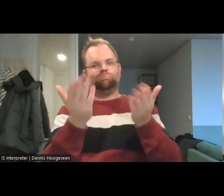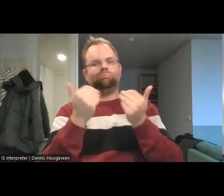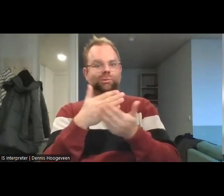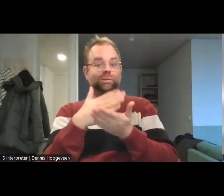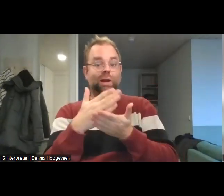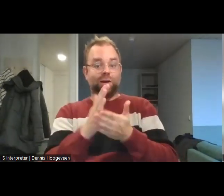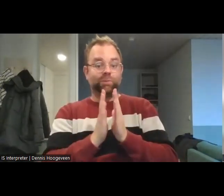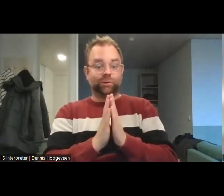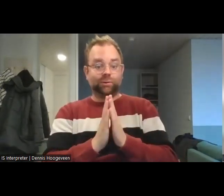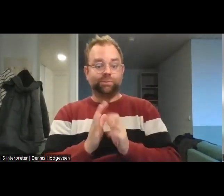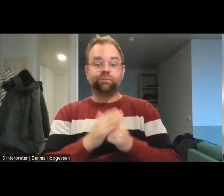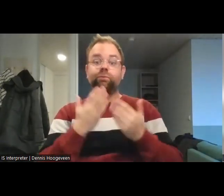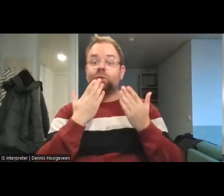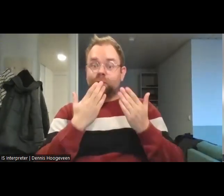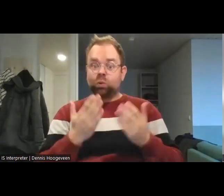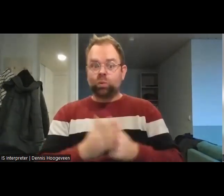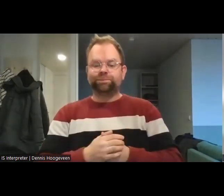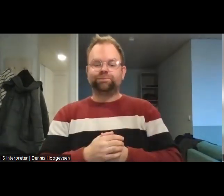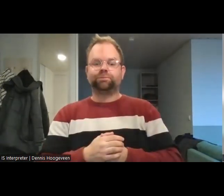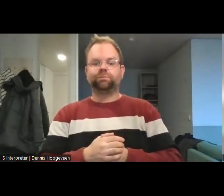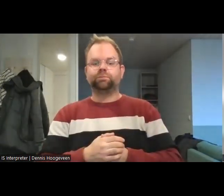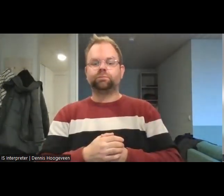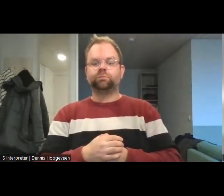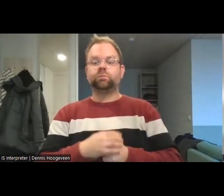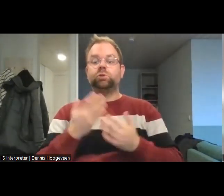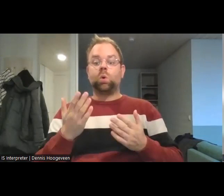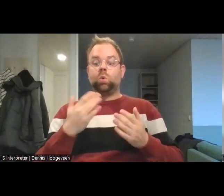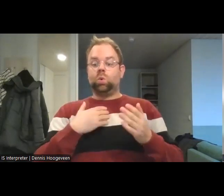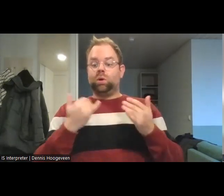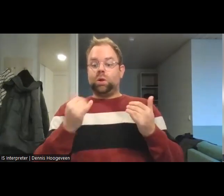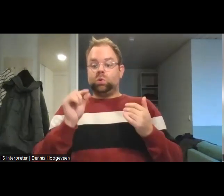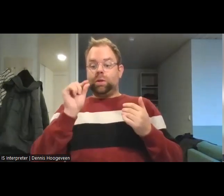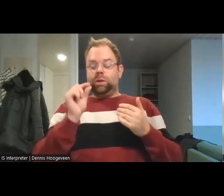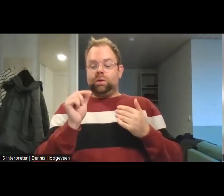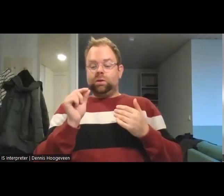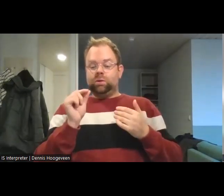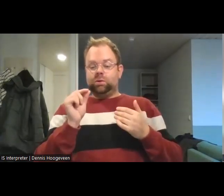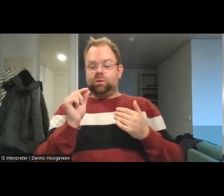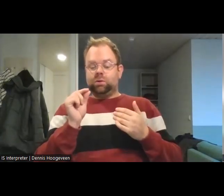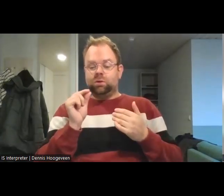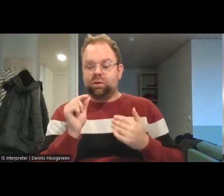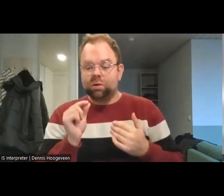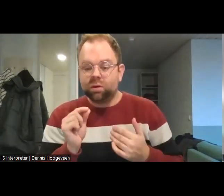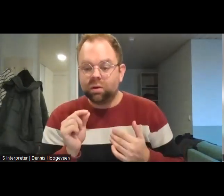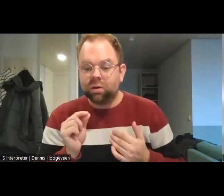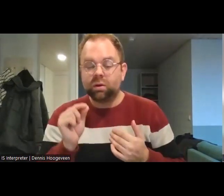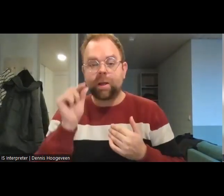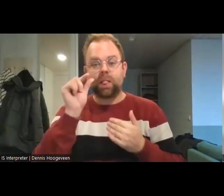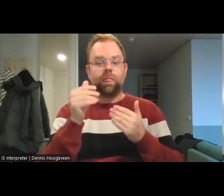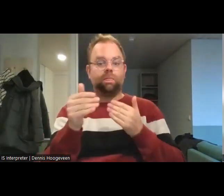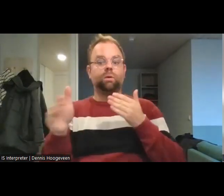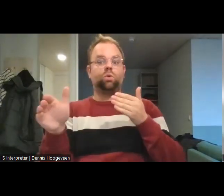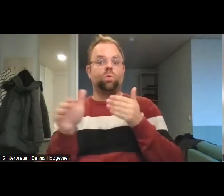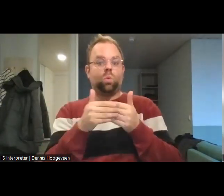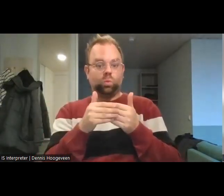pending points. Anyone wanted to take the opportunity to share? Remember, you can do it in Spanish,